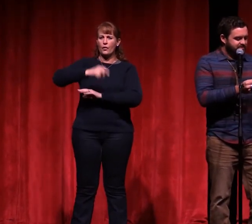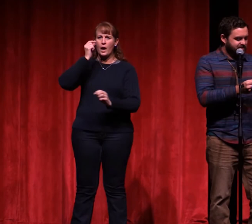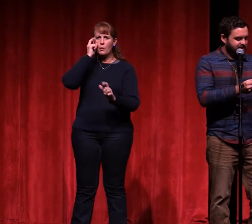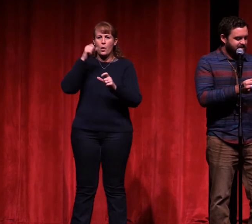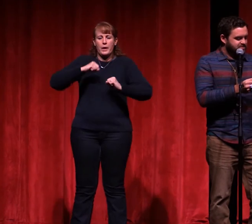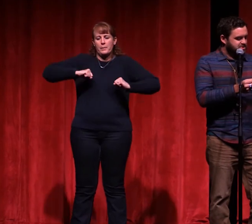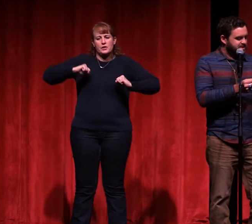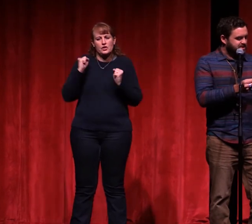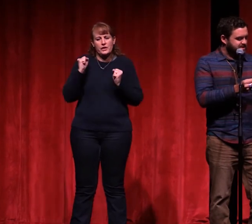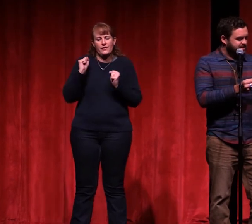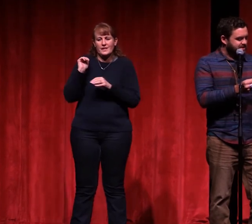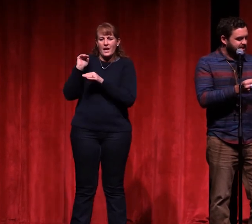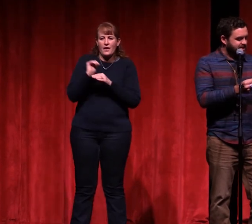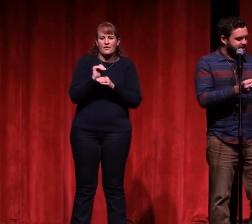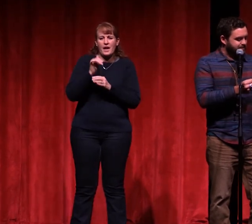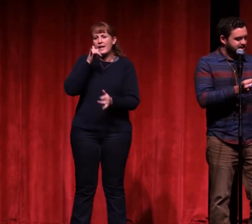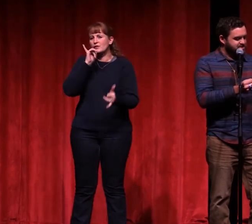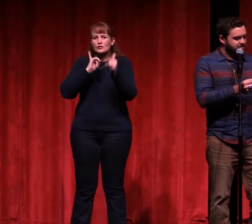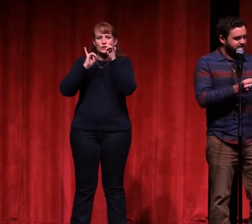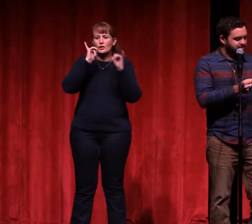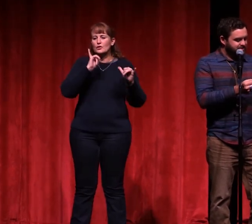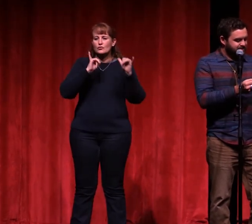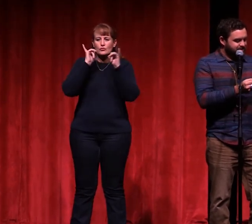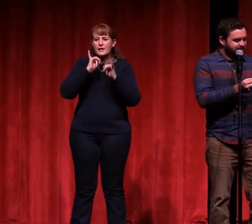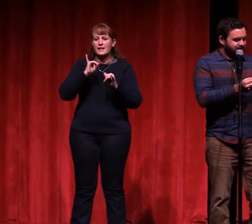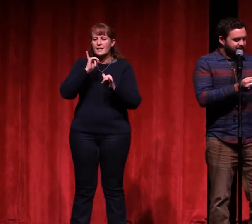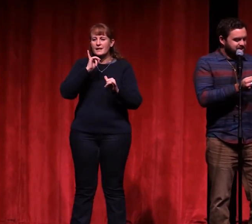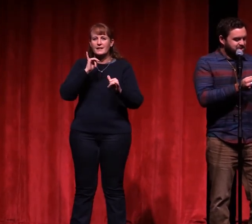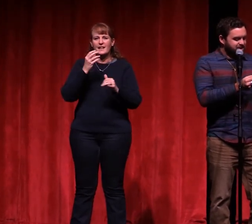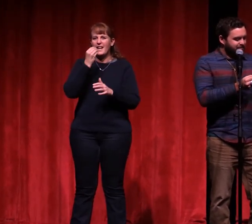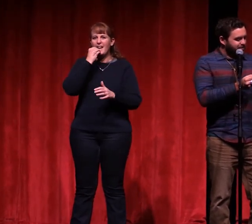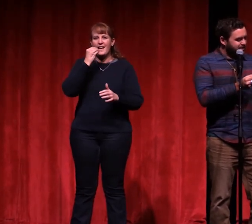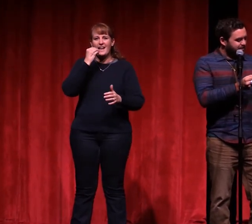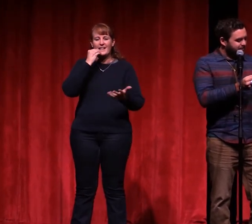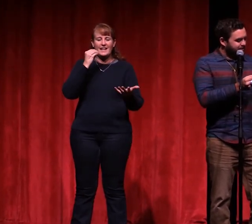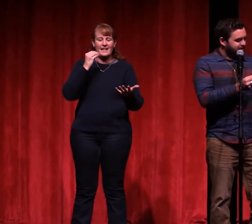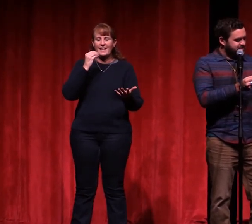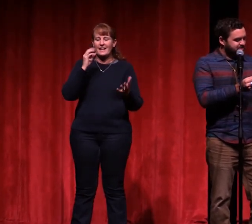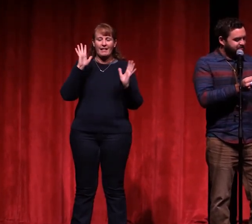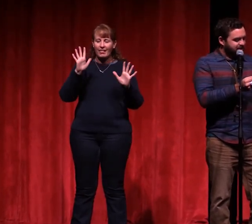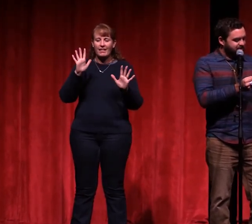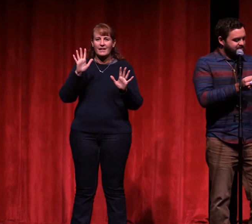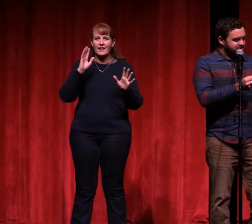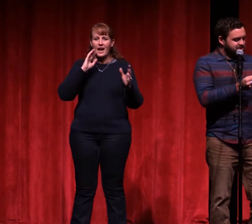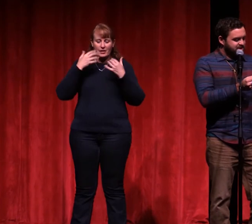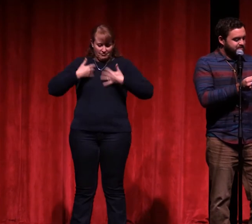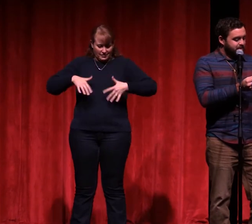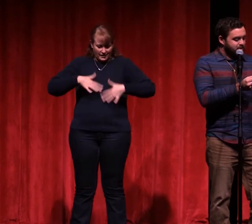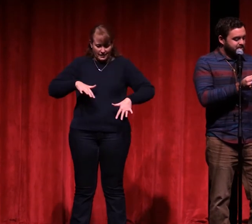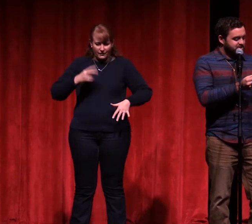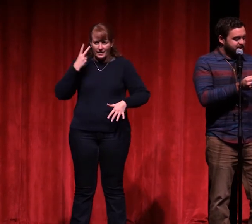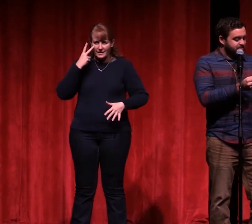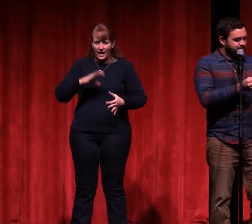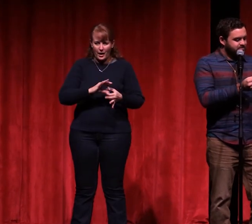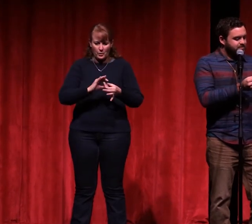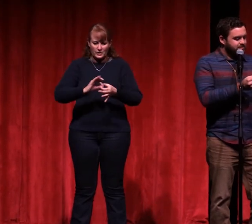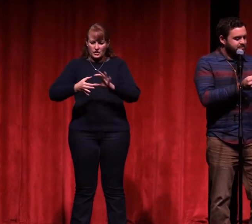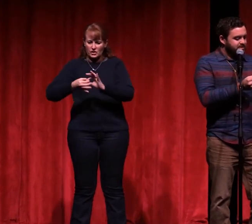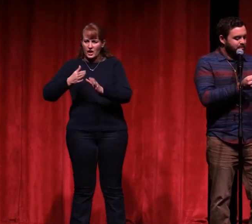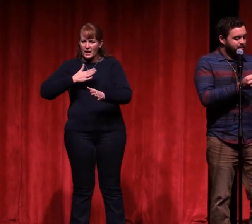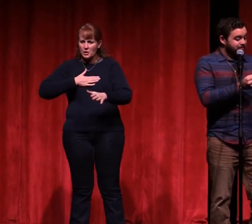shivers after a night of drinking tequila and eating mescaline. I shook off a layer of frost and found that I was chained to my